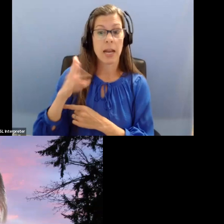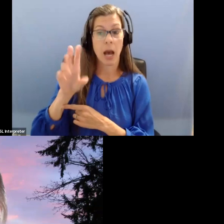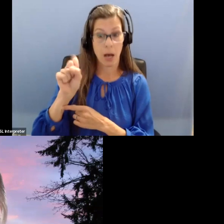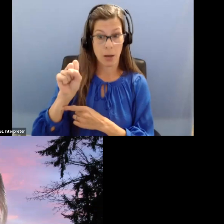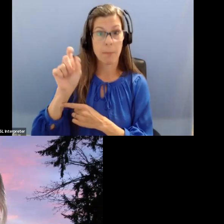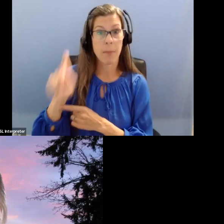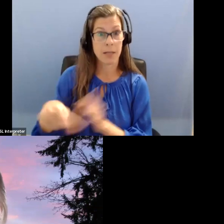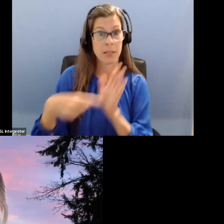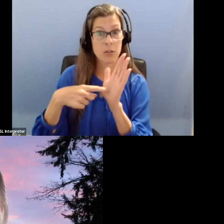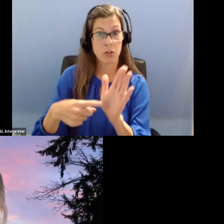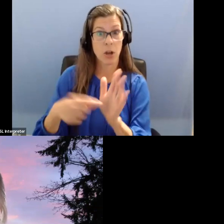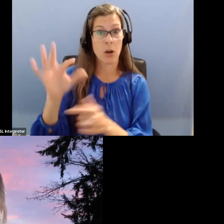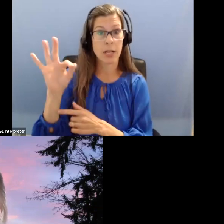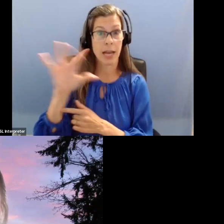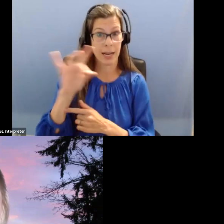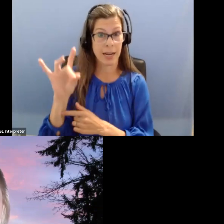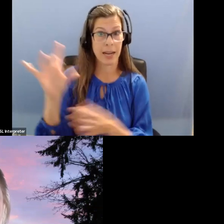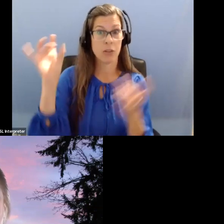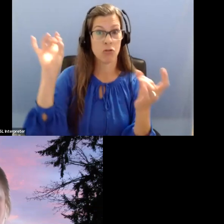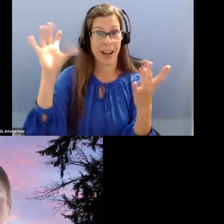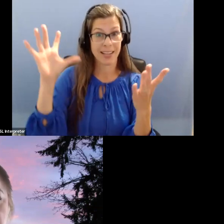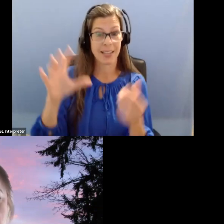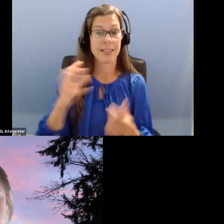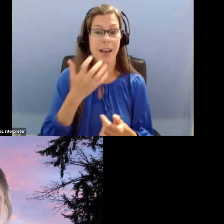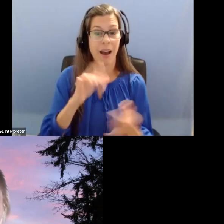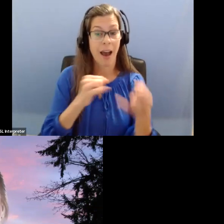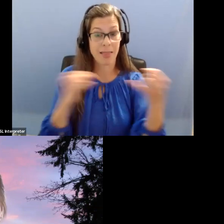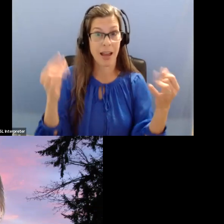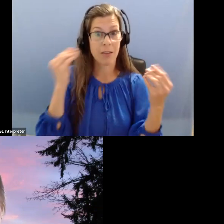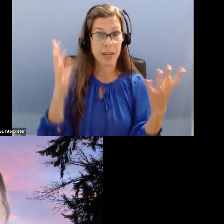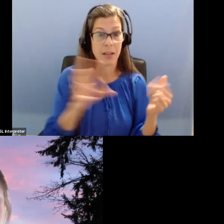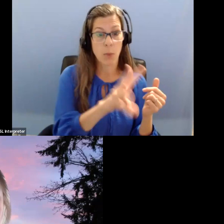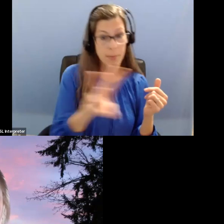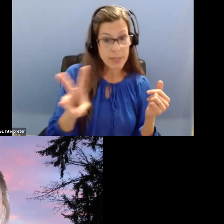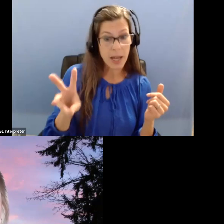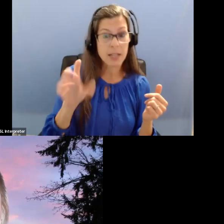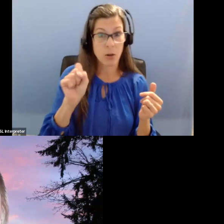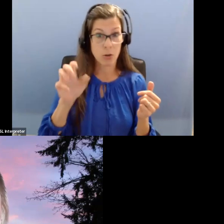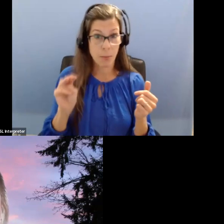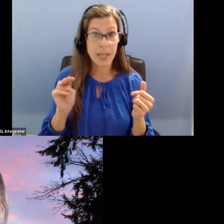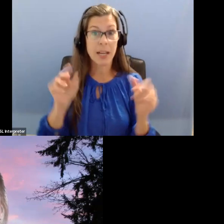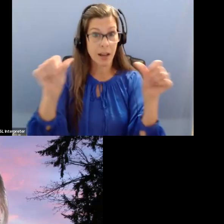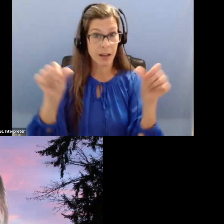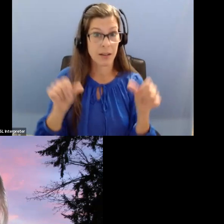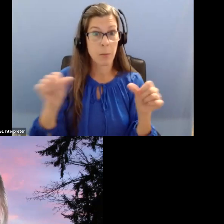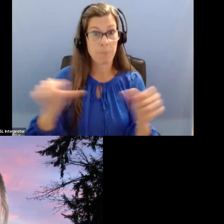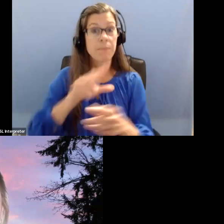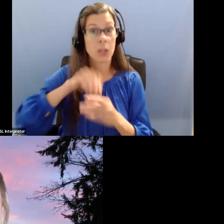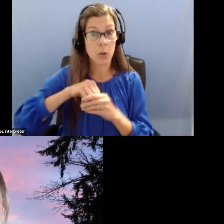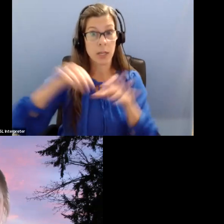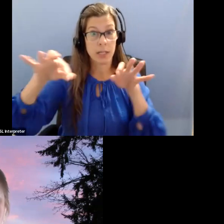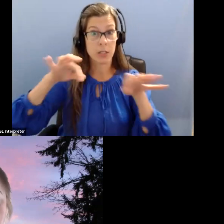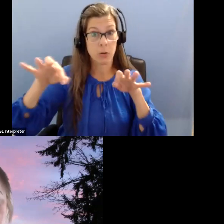must display the 988 crisis hotline information on their website, their social media, including descriptions